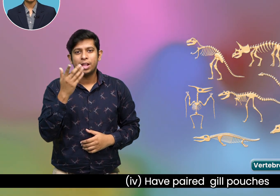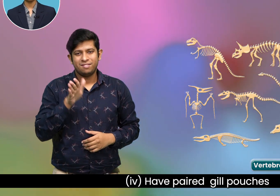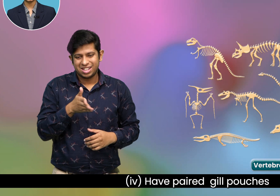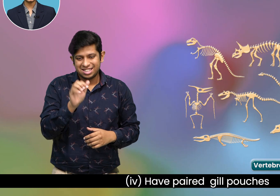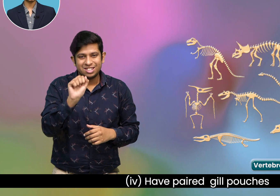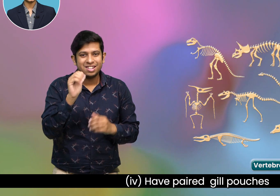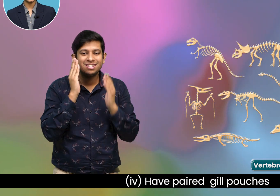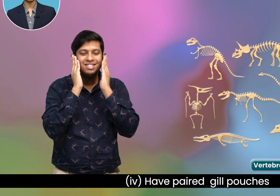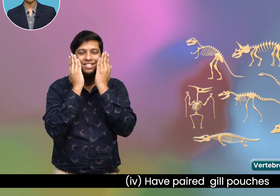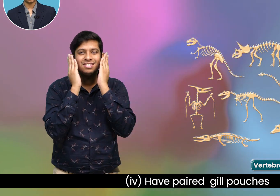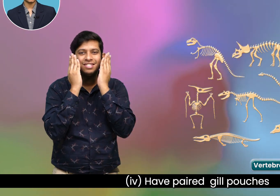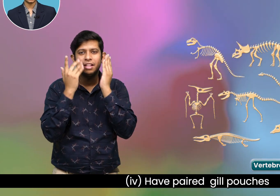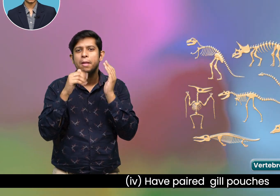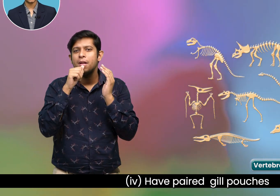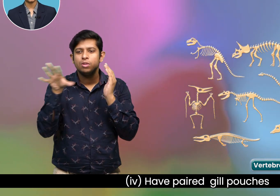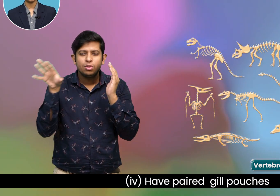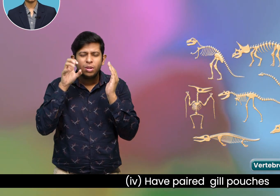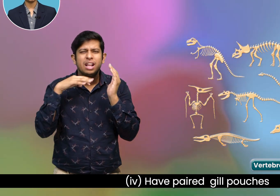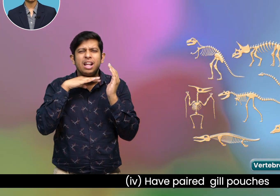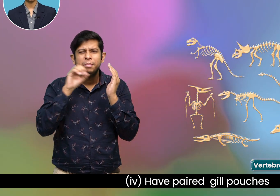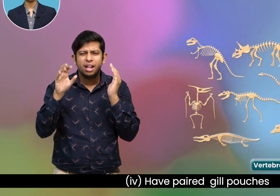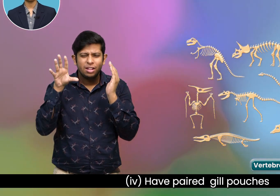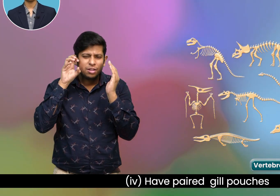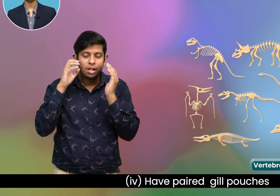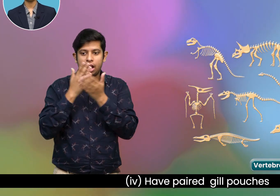Have paired gill pouches.